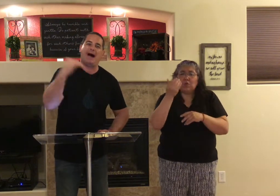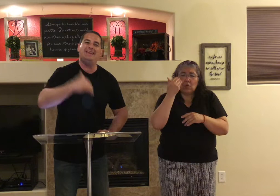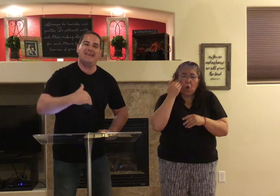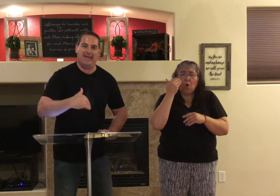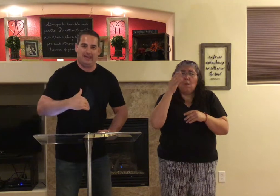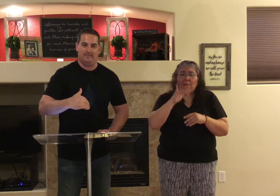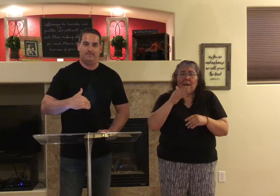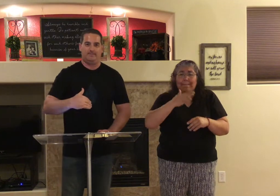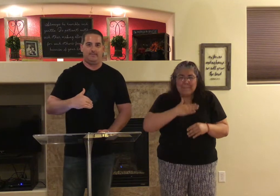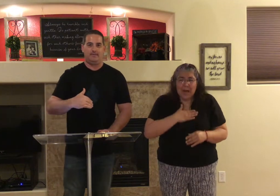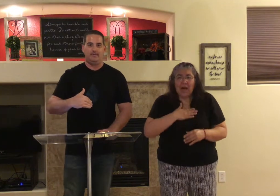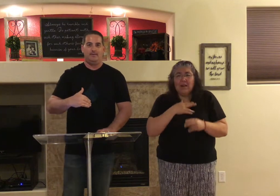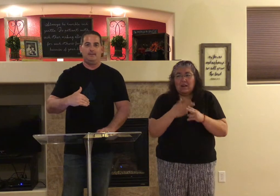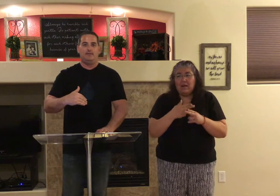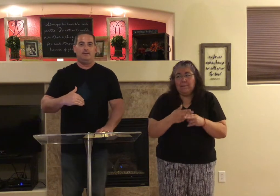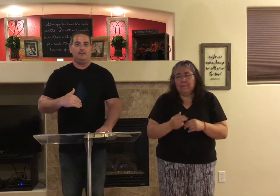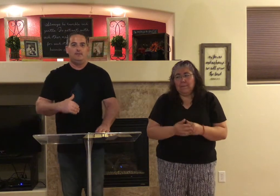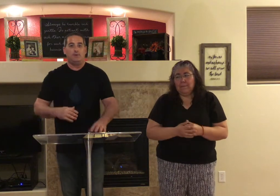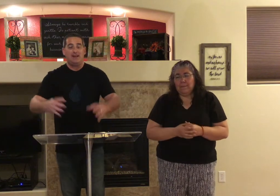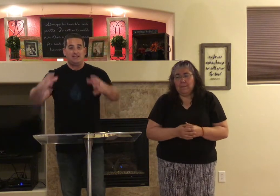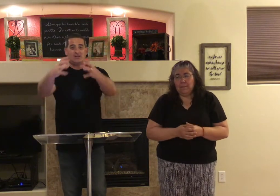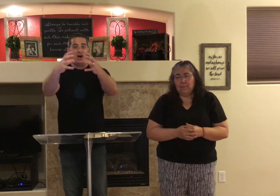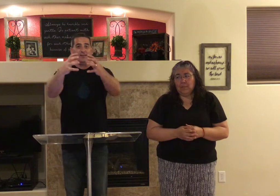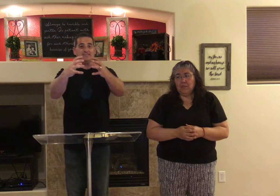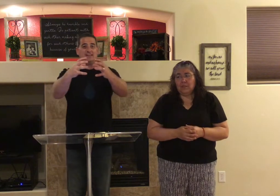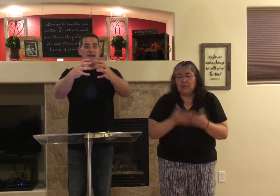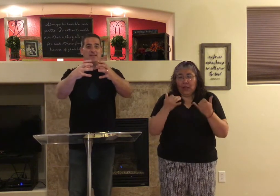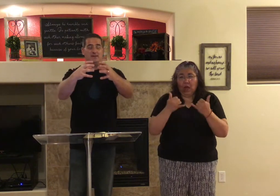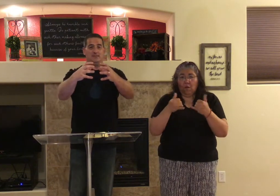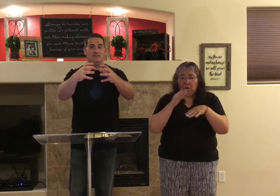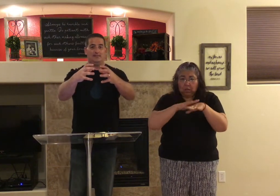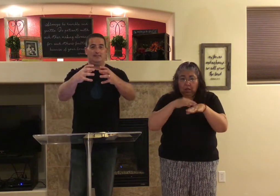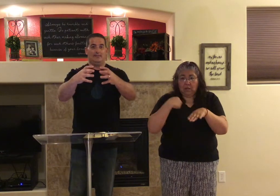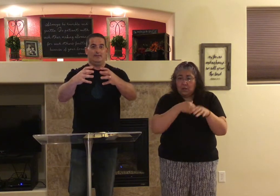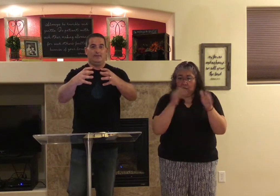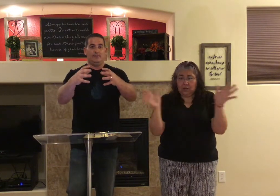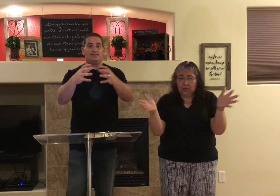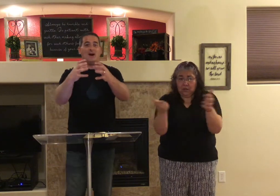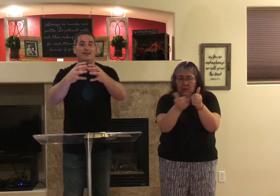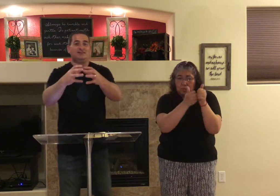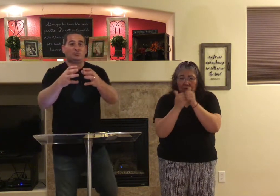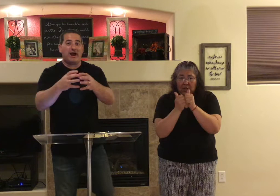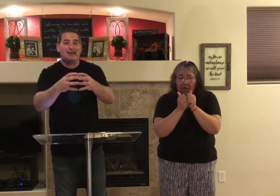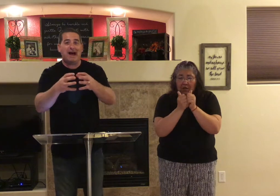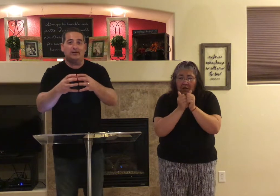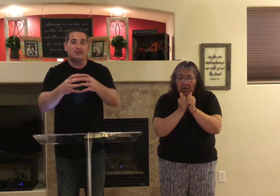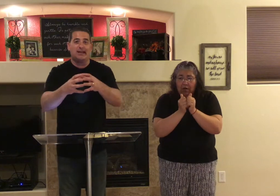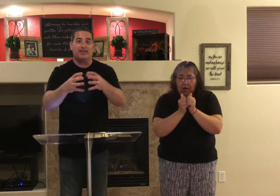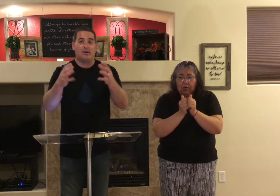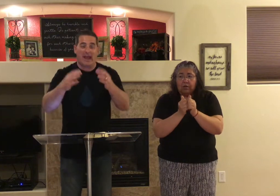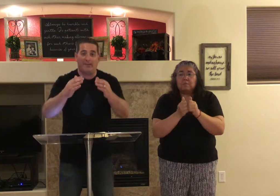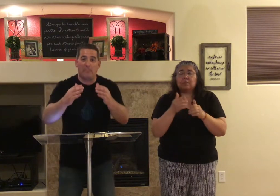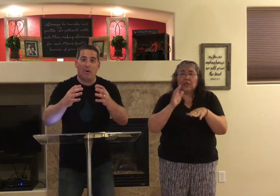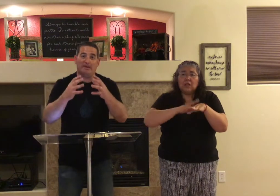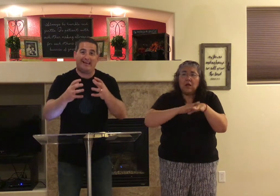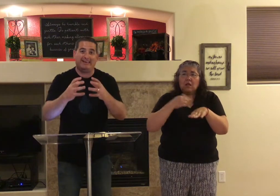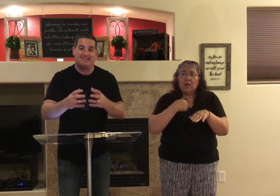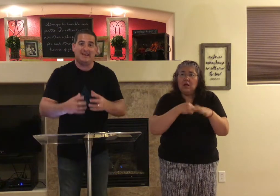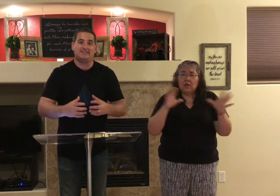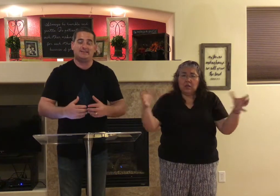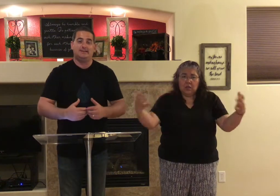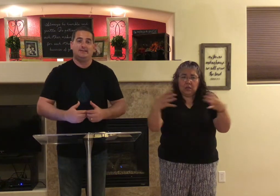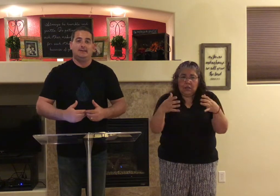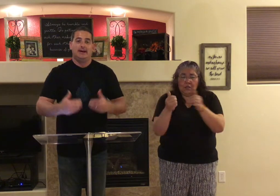by my name, right? He's calling us together. He's calling us right now together at a moment